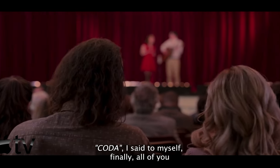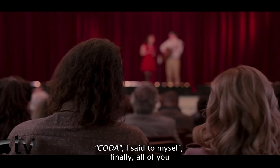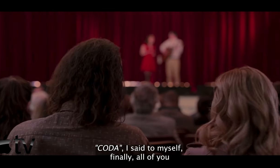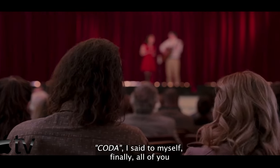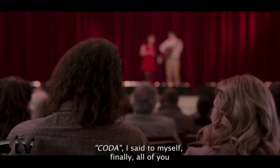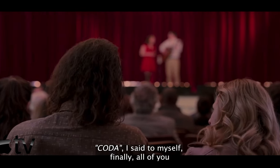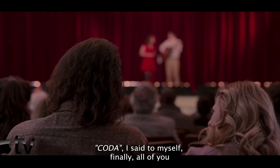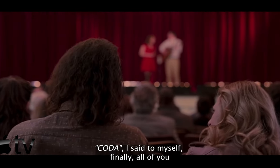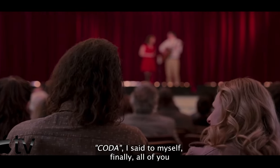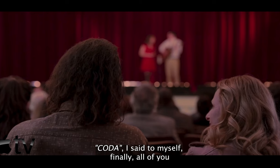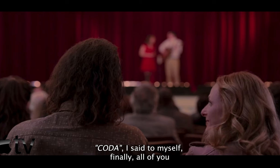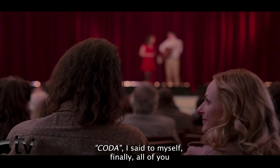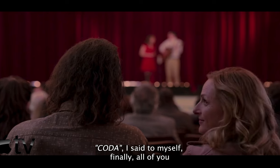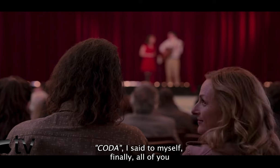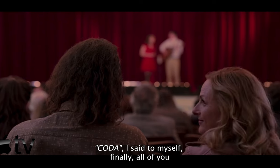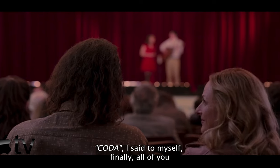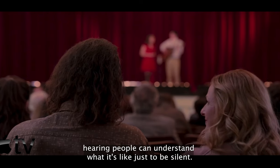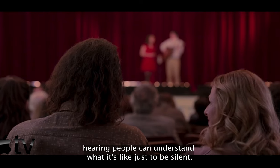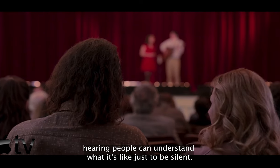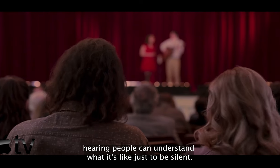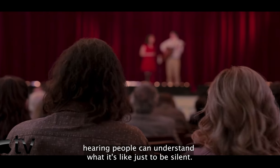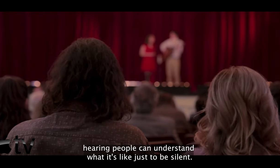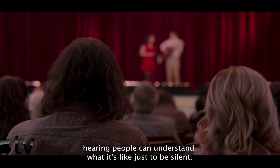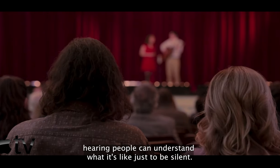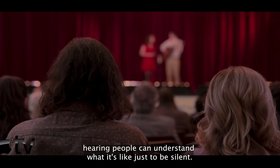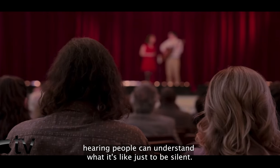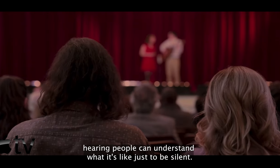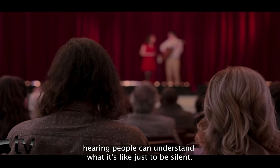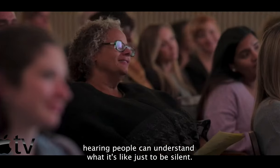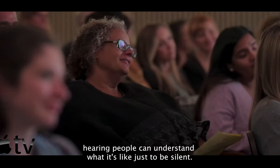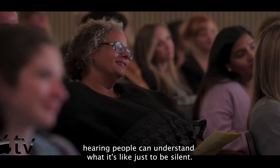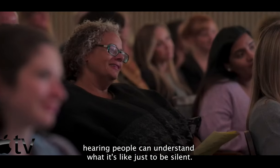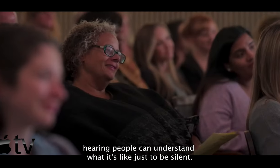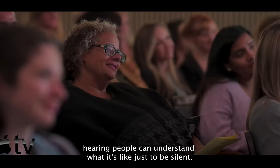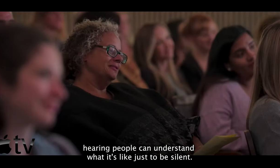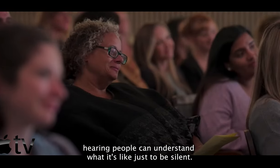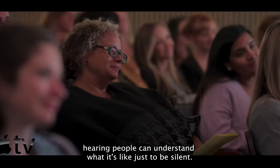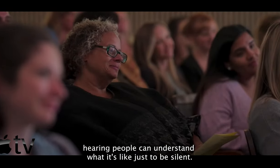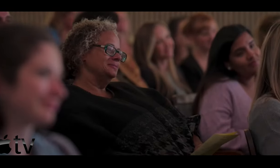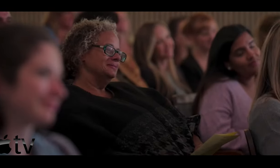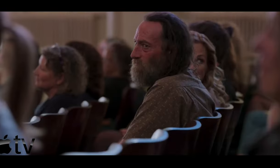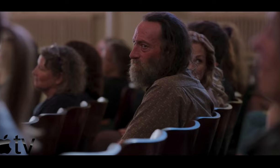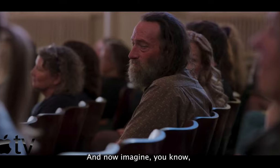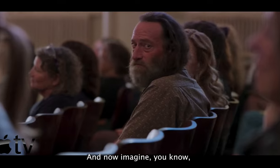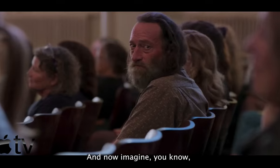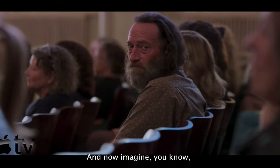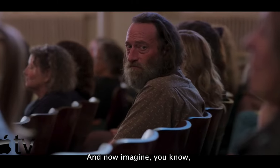said to myself, finally, all of you hearing people can understand what it's like just to be silent. And now